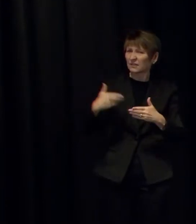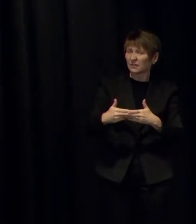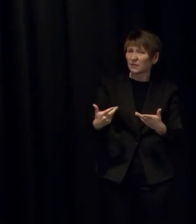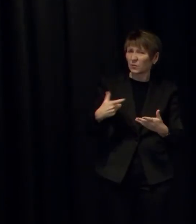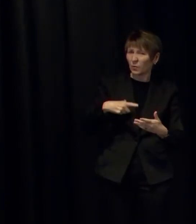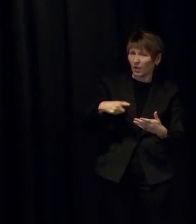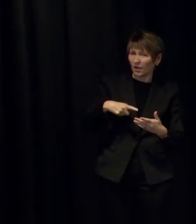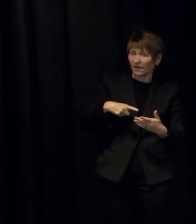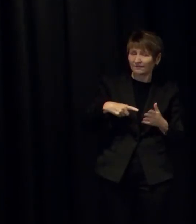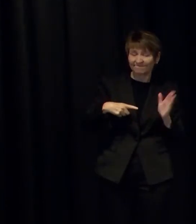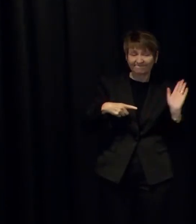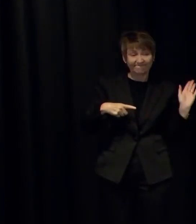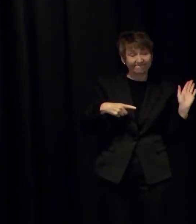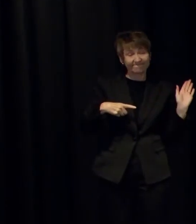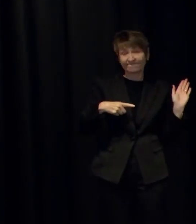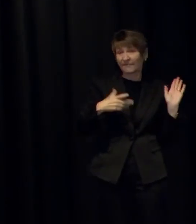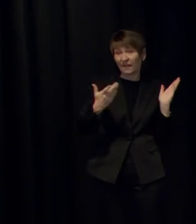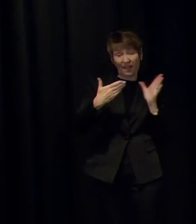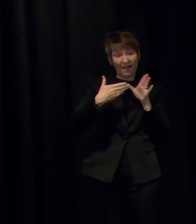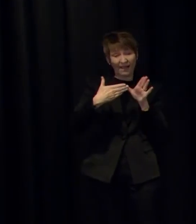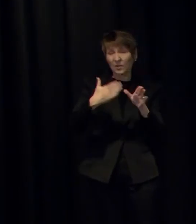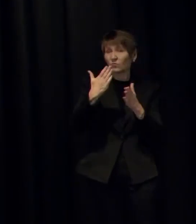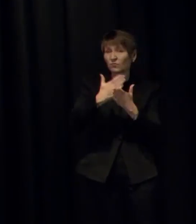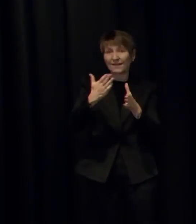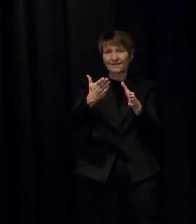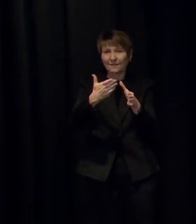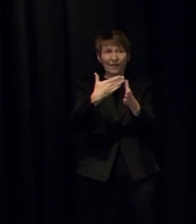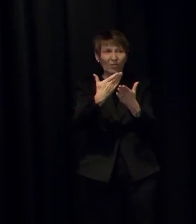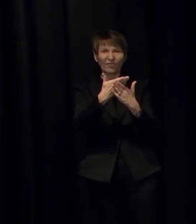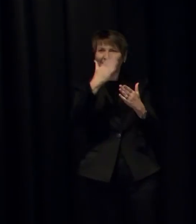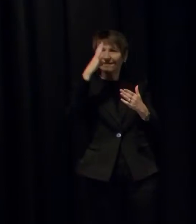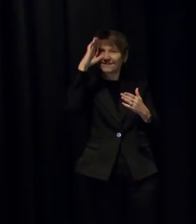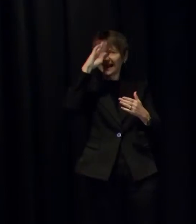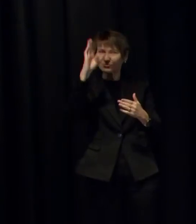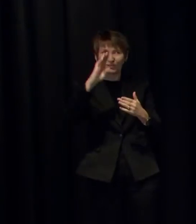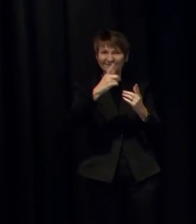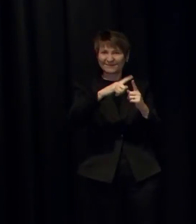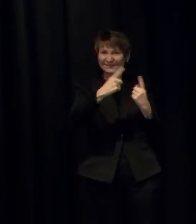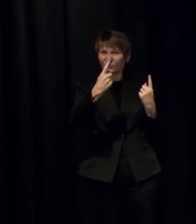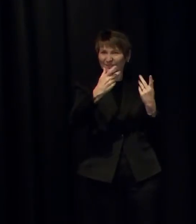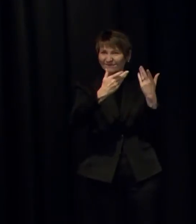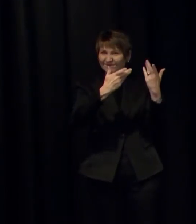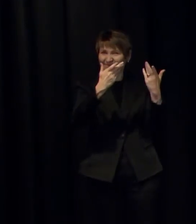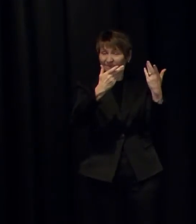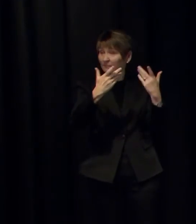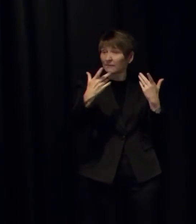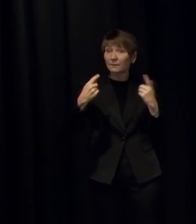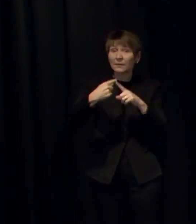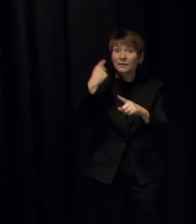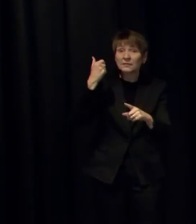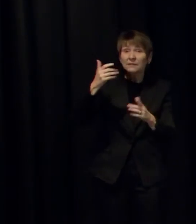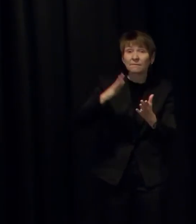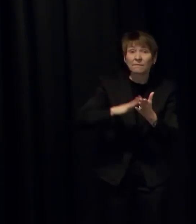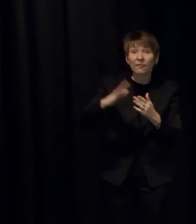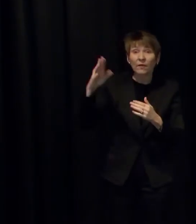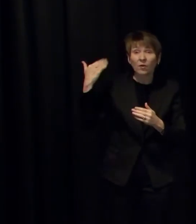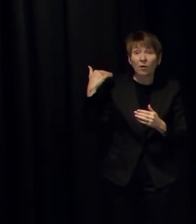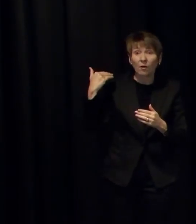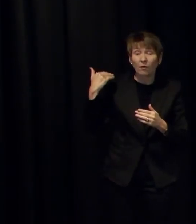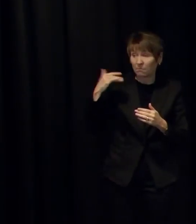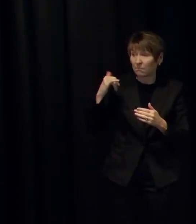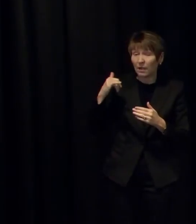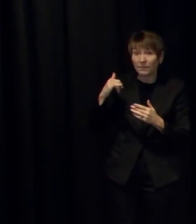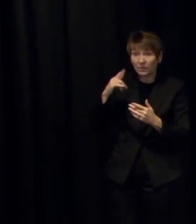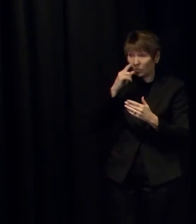feature of where they got to with their vaccination coverage. We might have been able to get there 6 months ago, but we couldn't. We didn't have a supply,